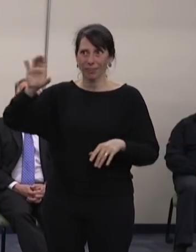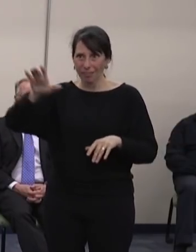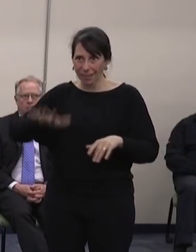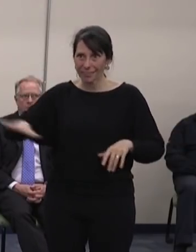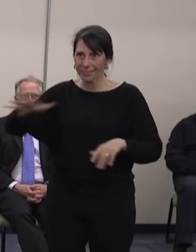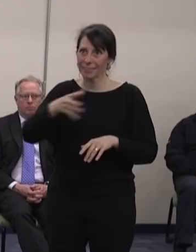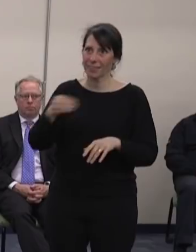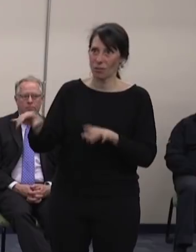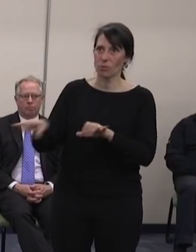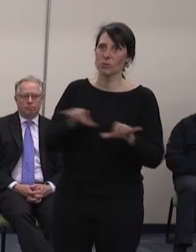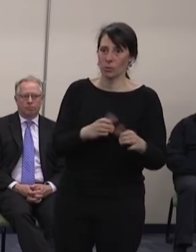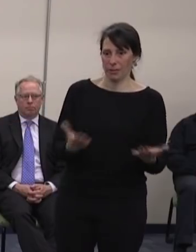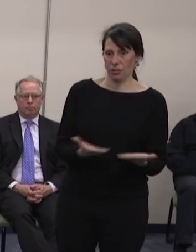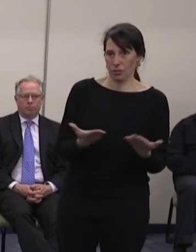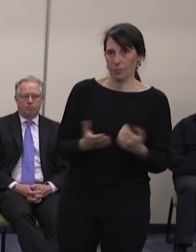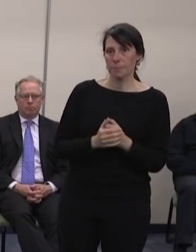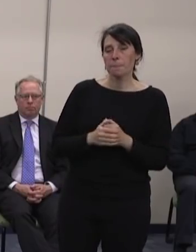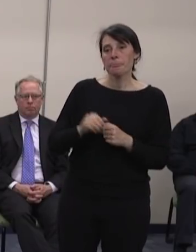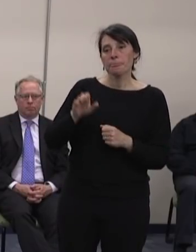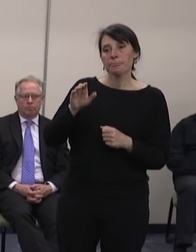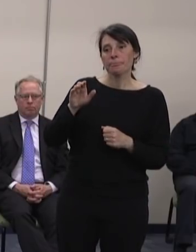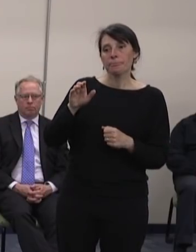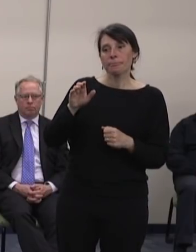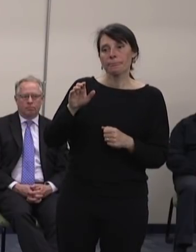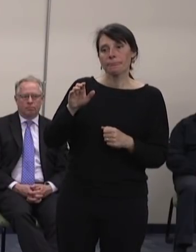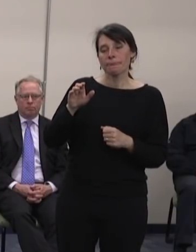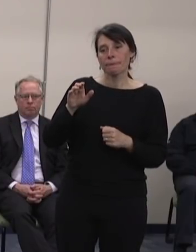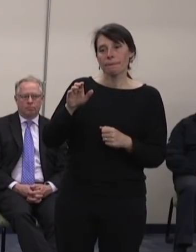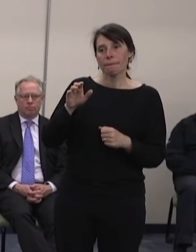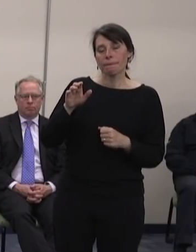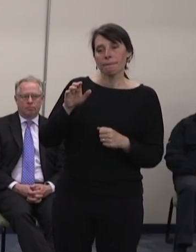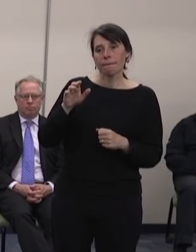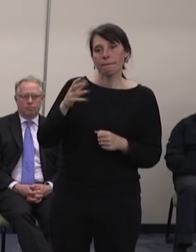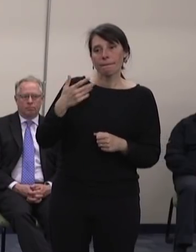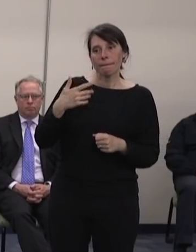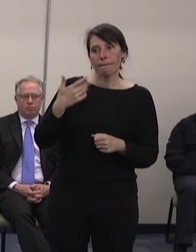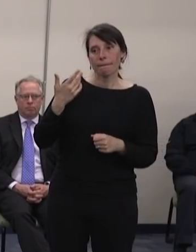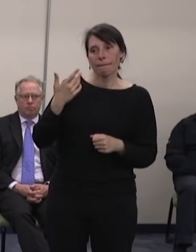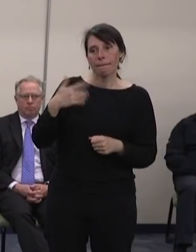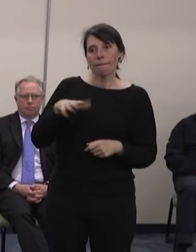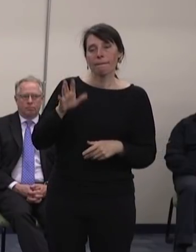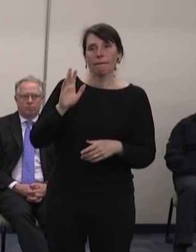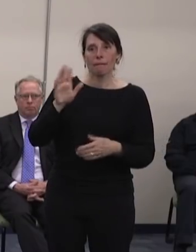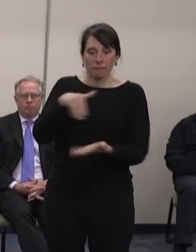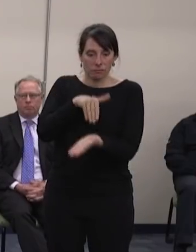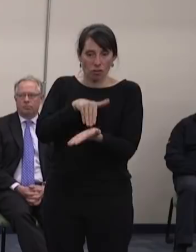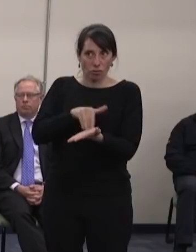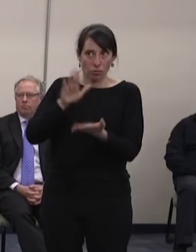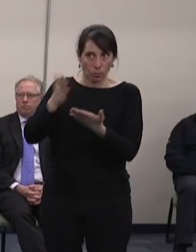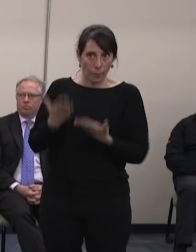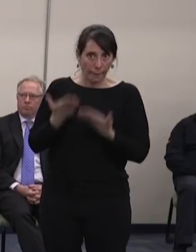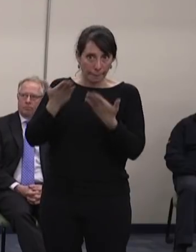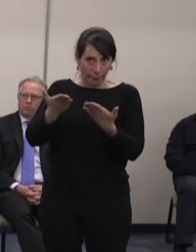Human Services guidance to healthcare providers on testing for COVID-19 is changing.